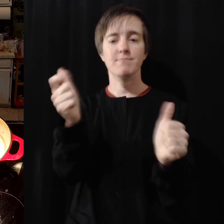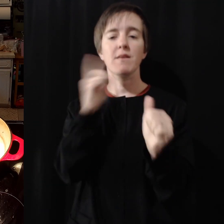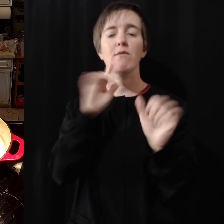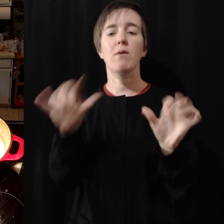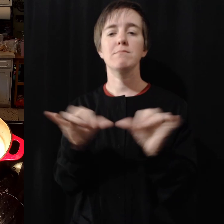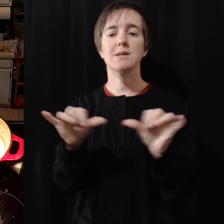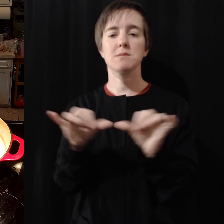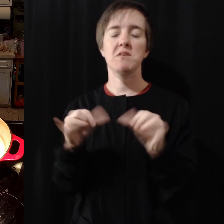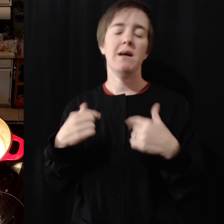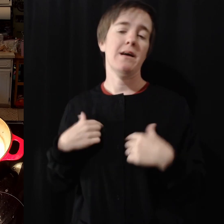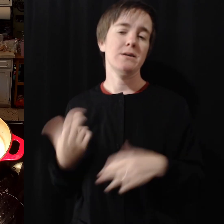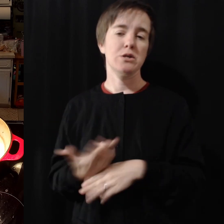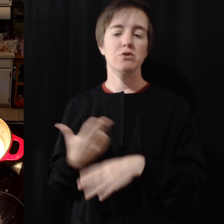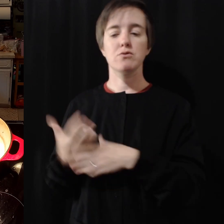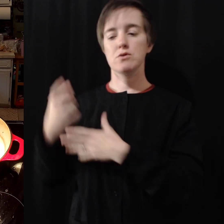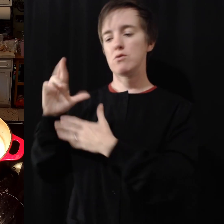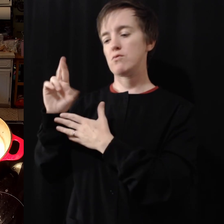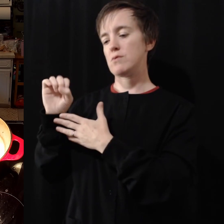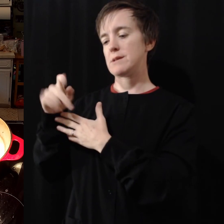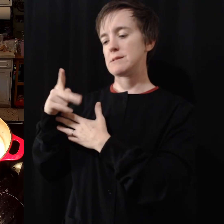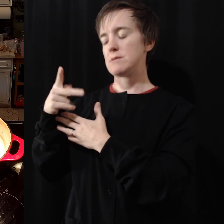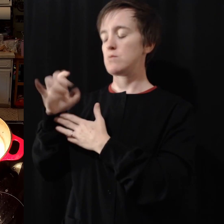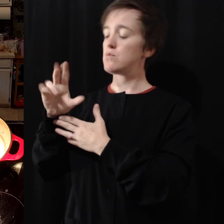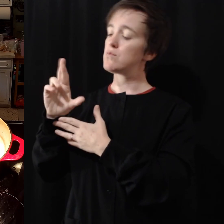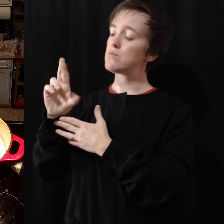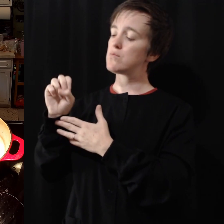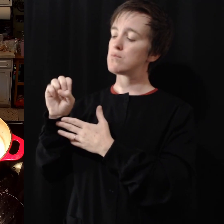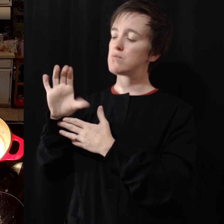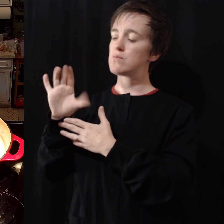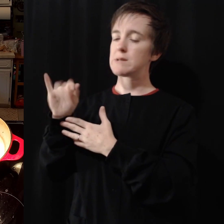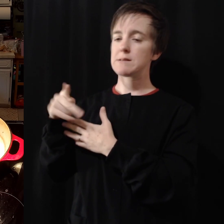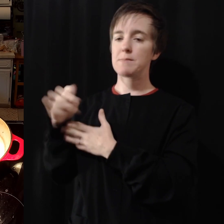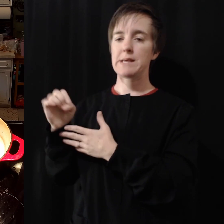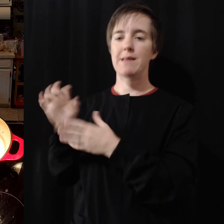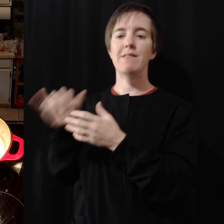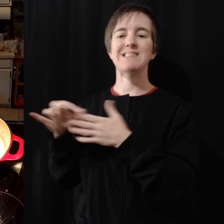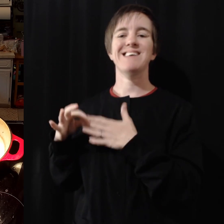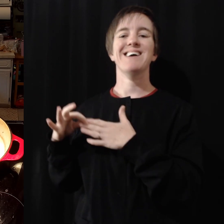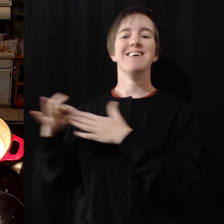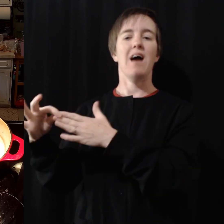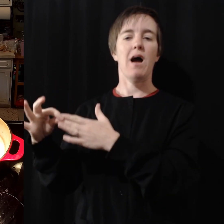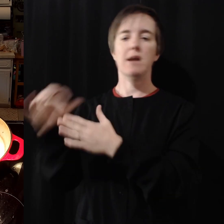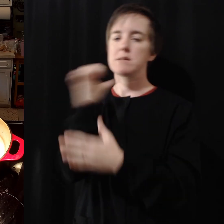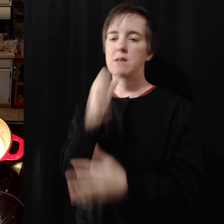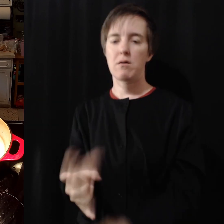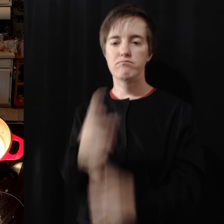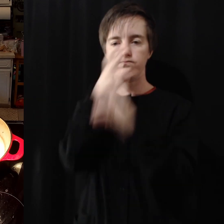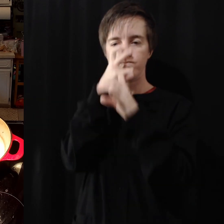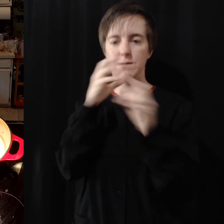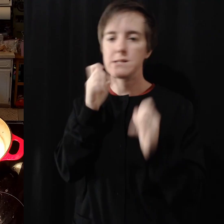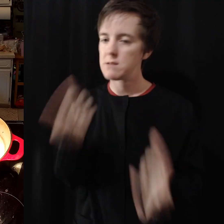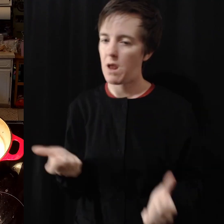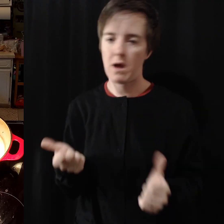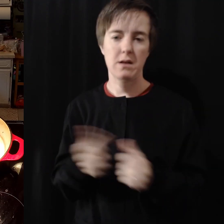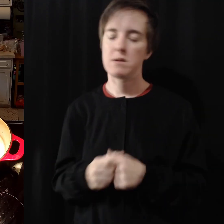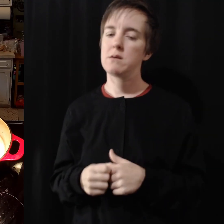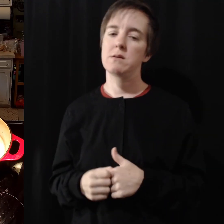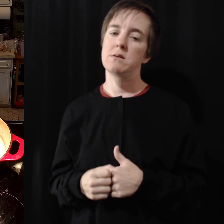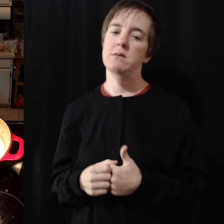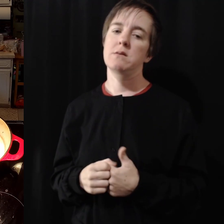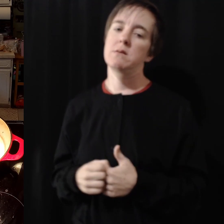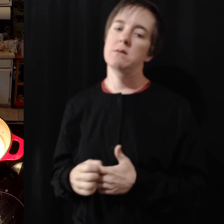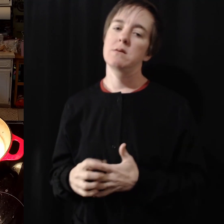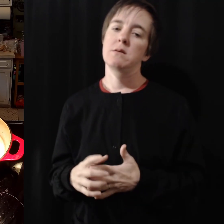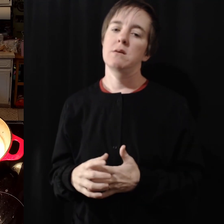really. But this is just, I just use the recipes as a guide, not as like a strict, you have to follow it this way.